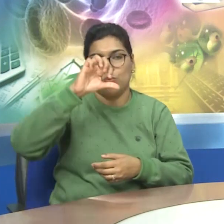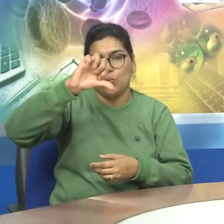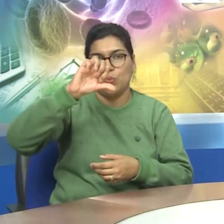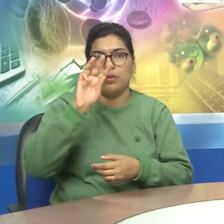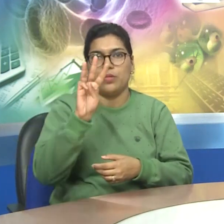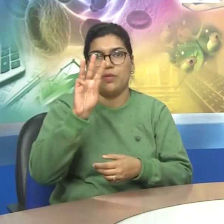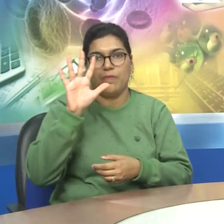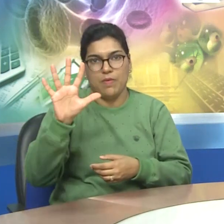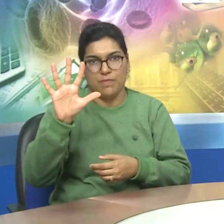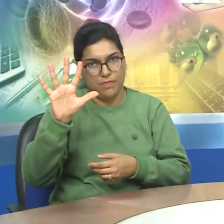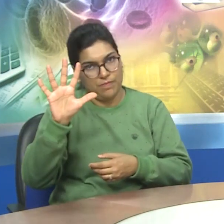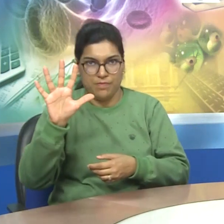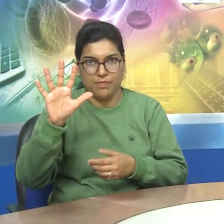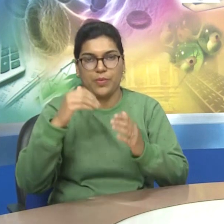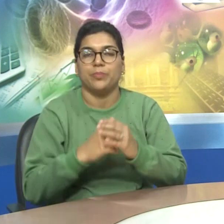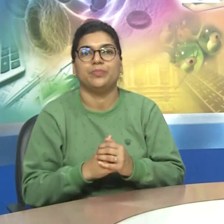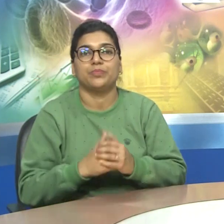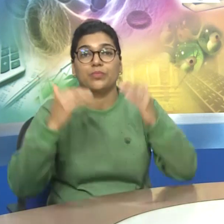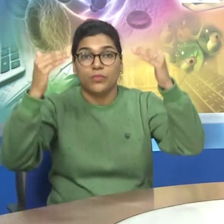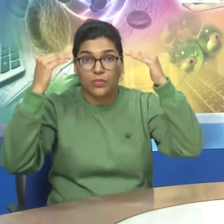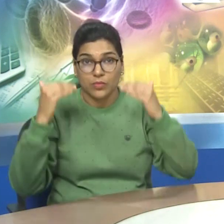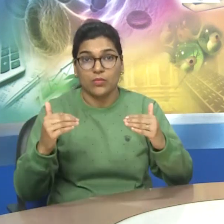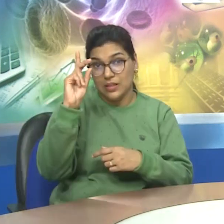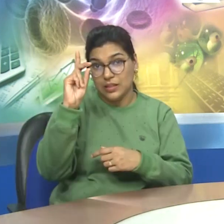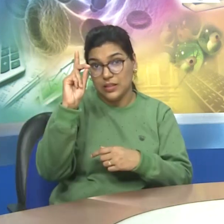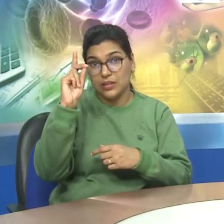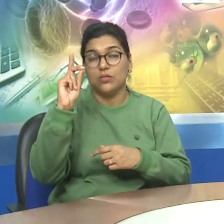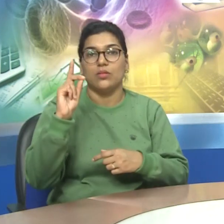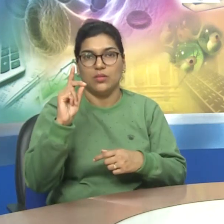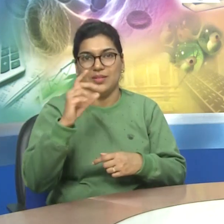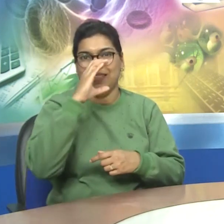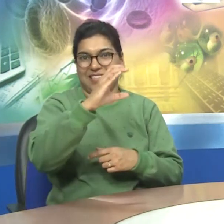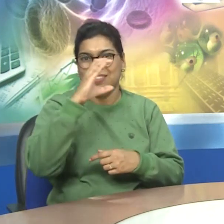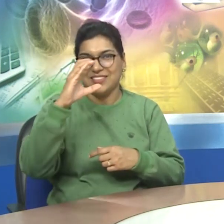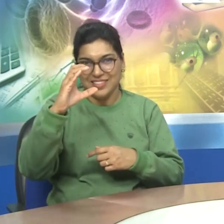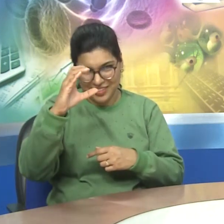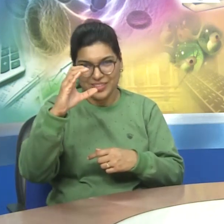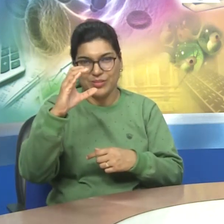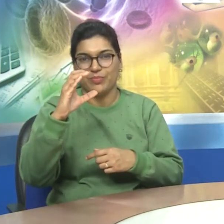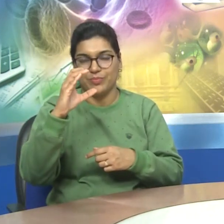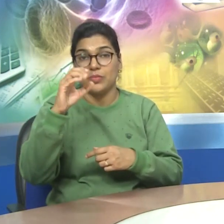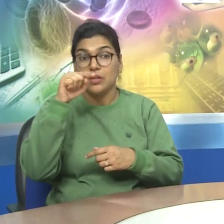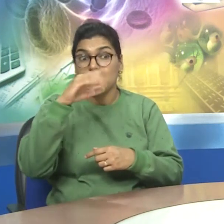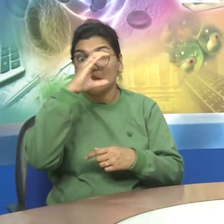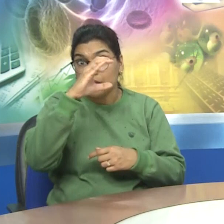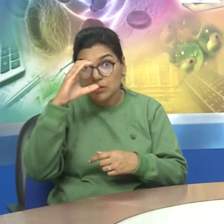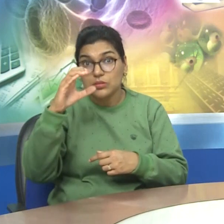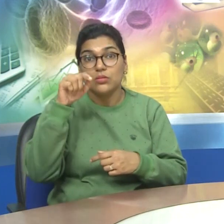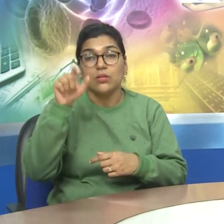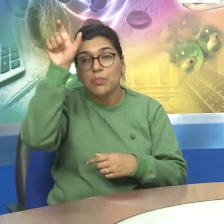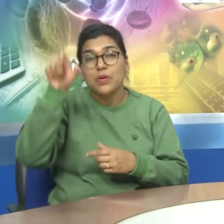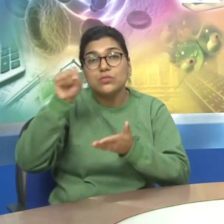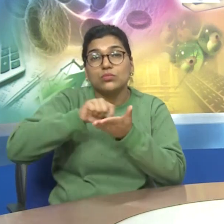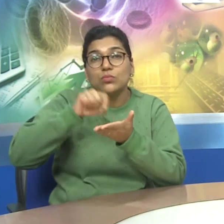is Bliss bibliographic classification, and the second type of